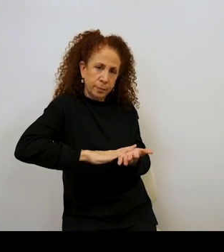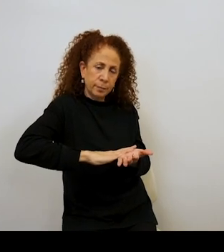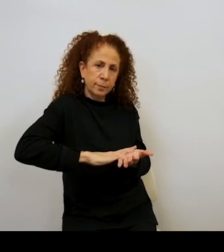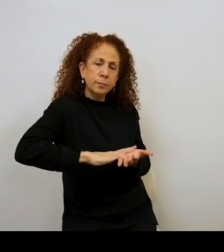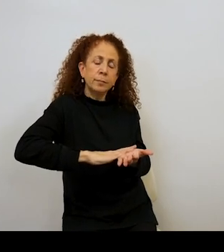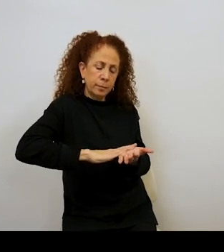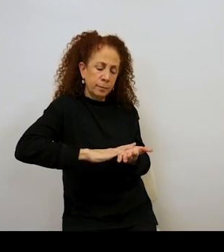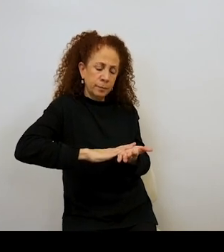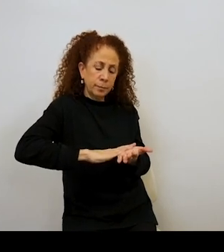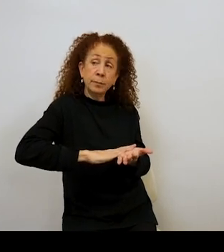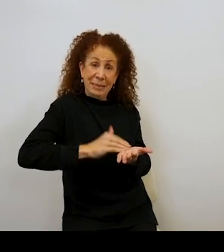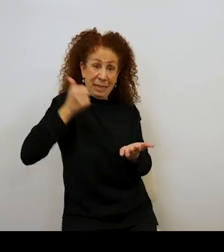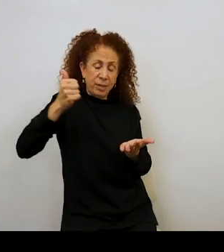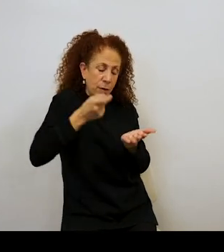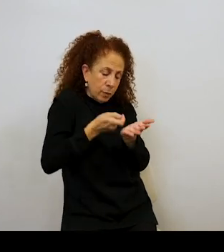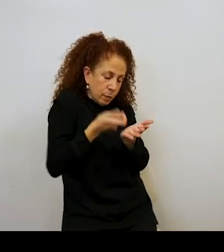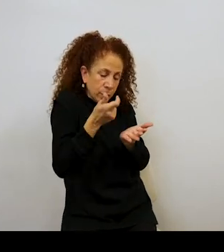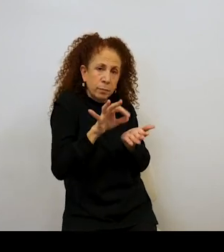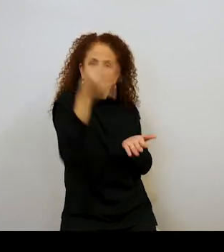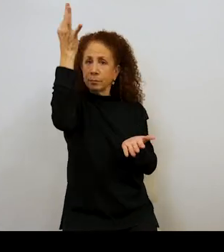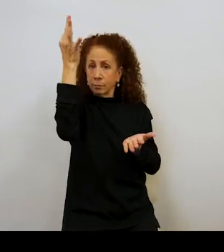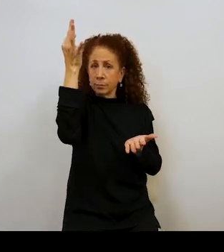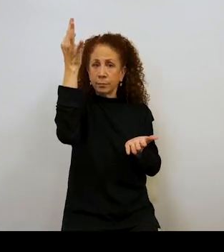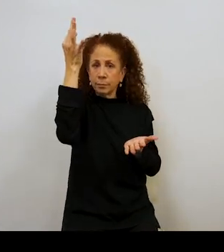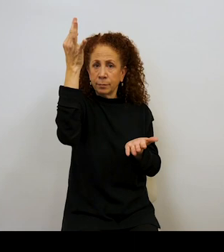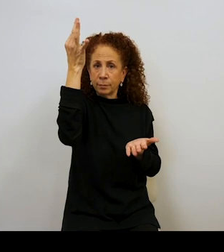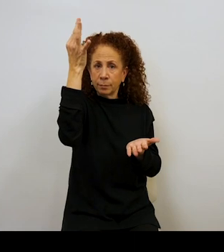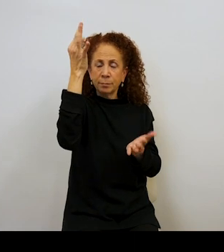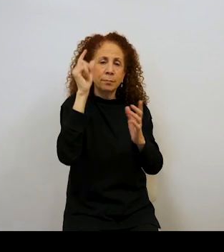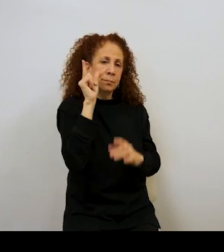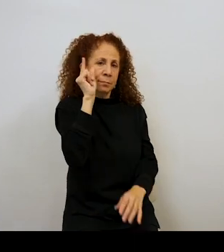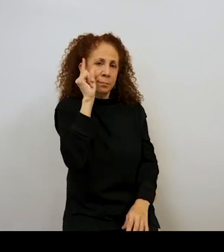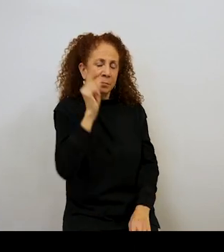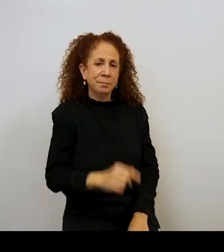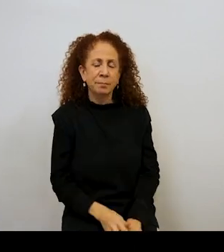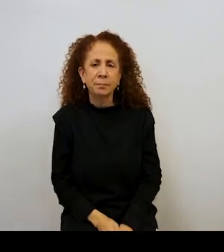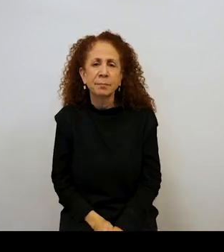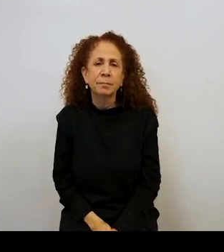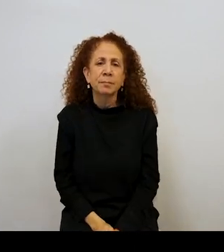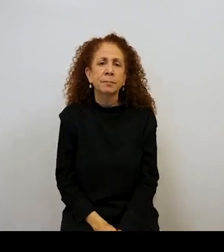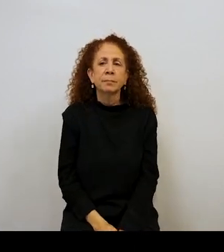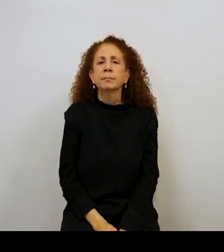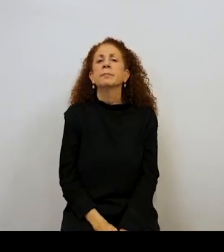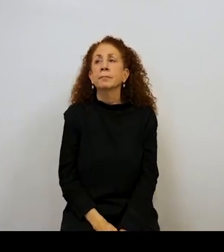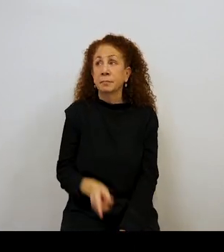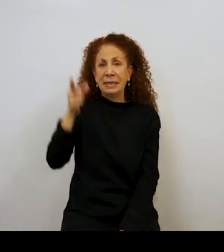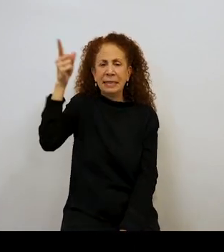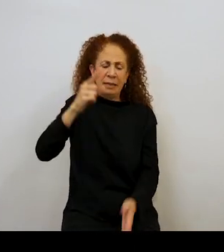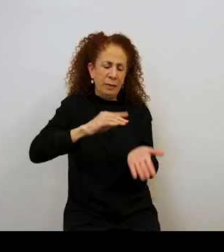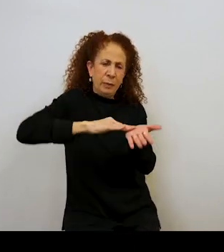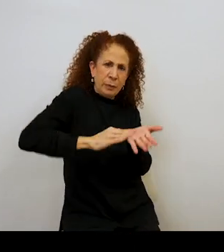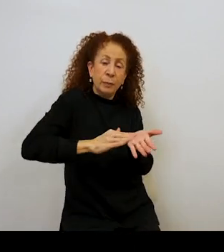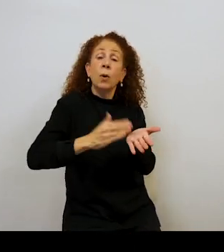beneath Pervez's to steady it, and plucked out the splinter with a flourish and a wink. Then he pressed his thumb